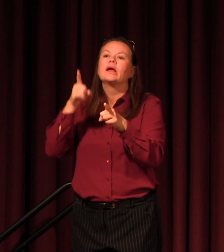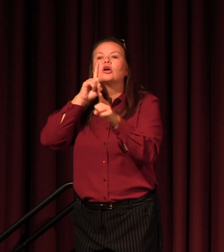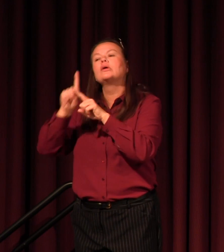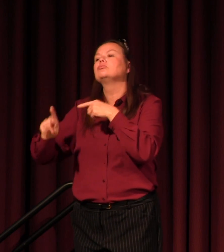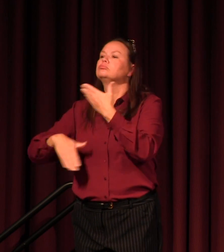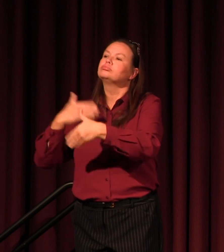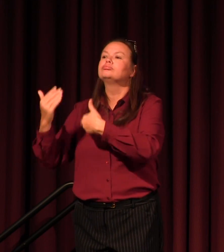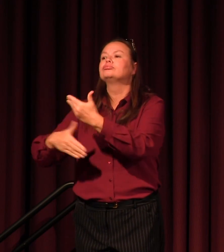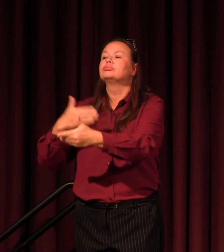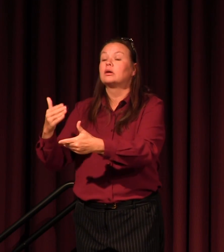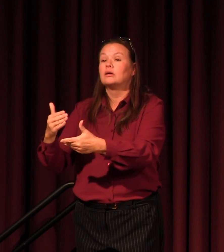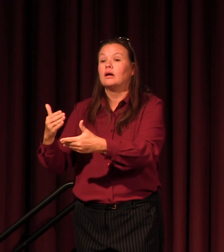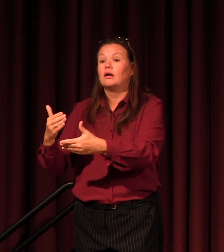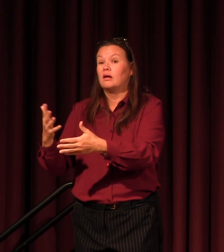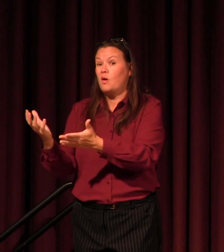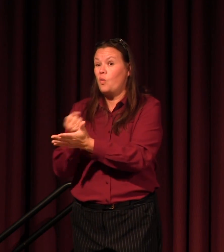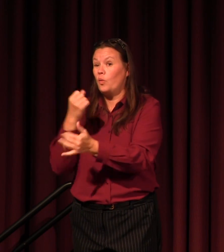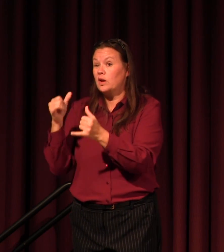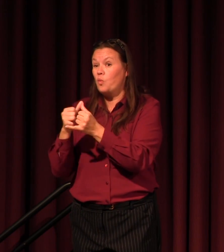We want an award for that?